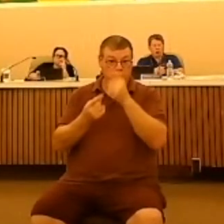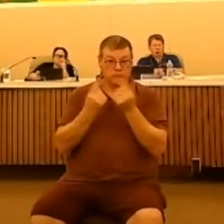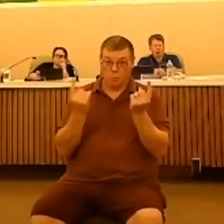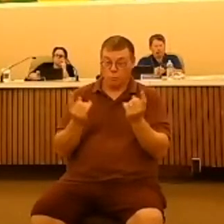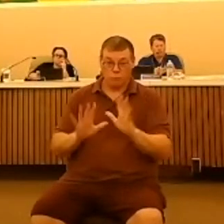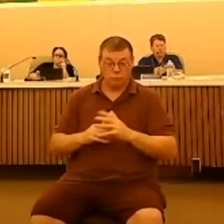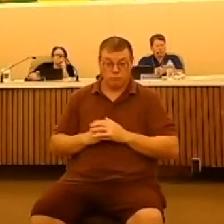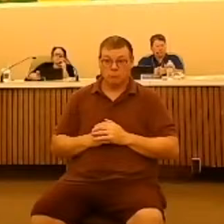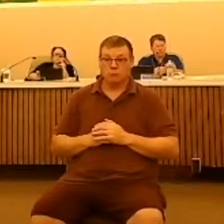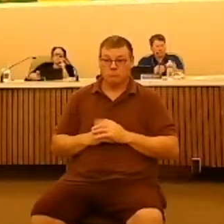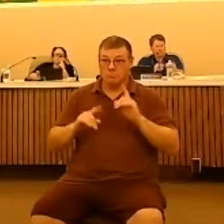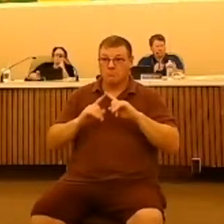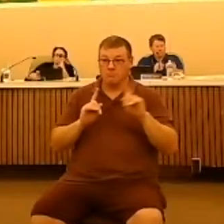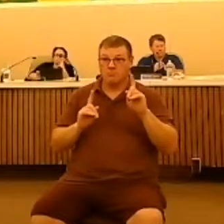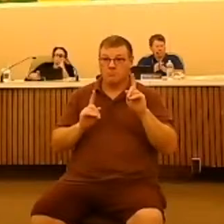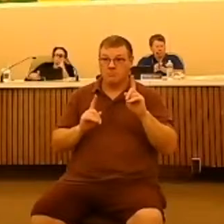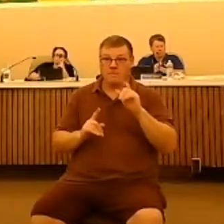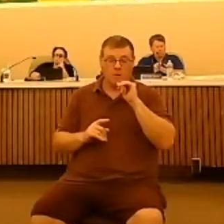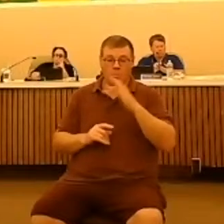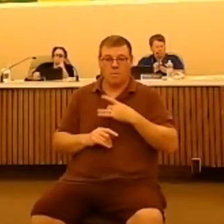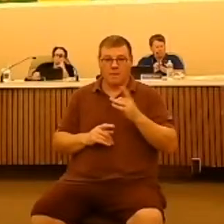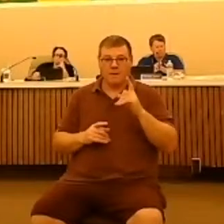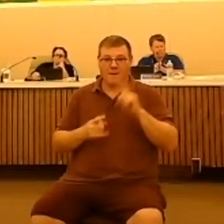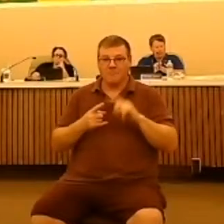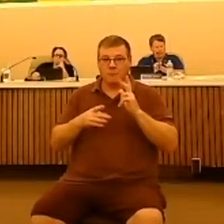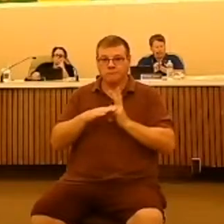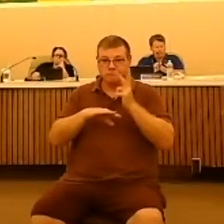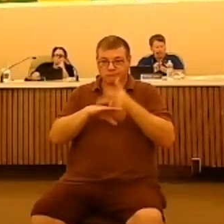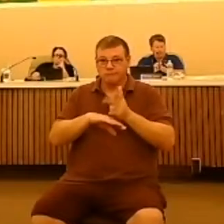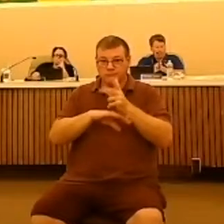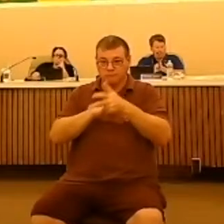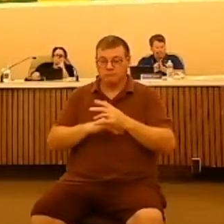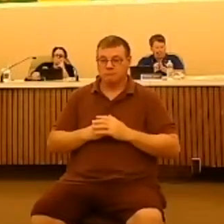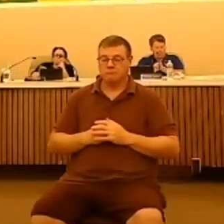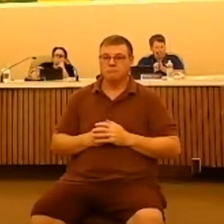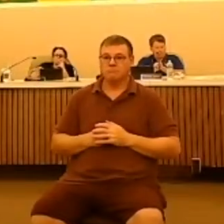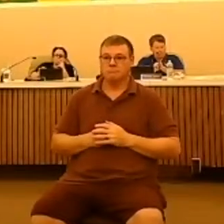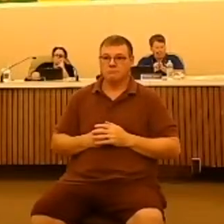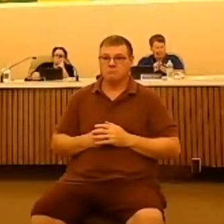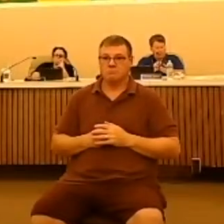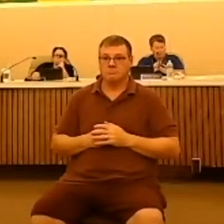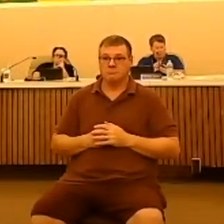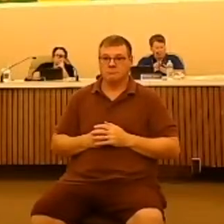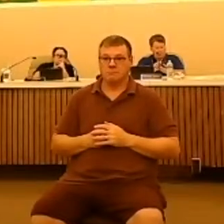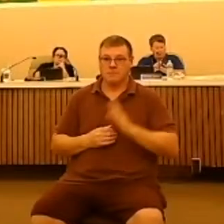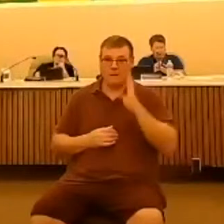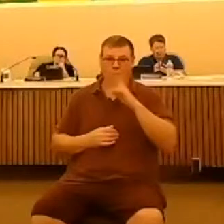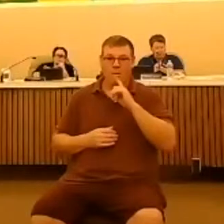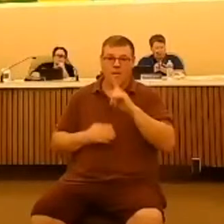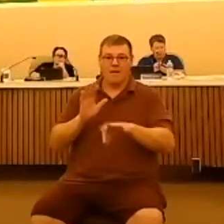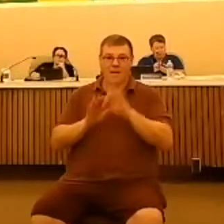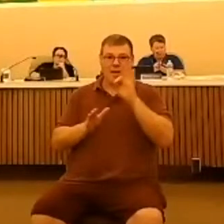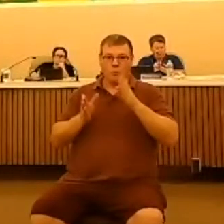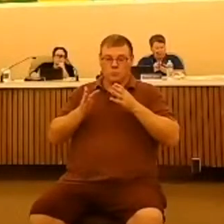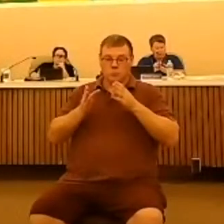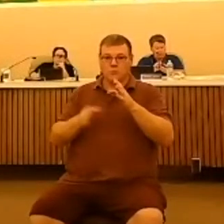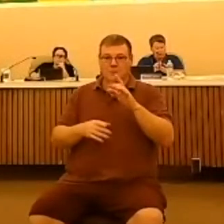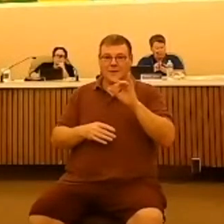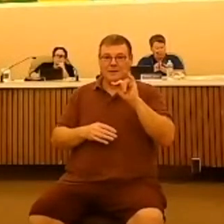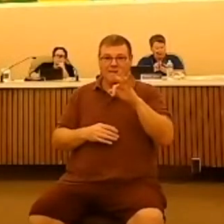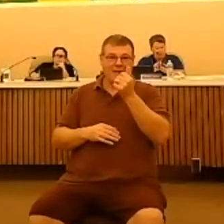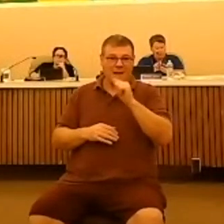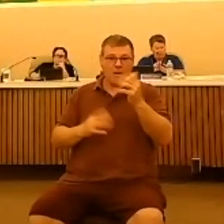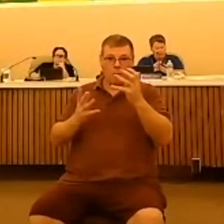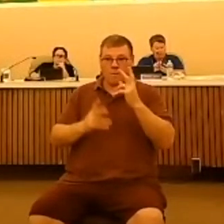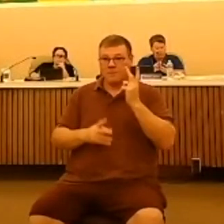just don't, like anybody else, don't like to have to go over them. Right. Let me, I'm gonna find the actual street in case anybody wants to check them out